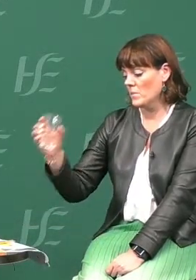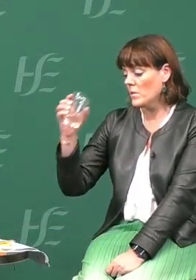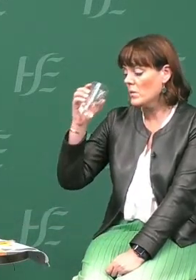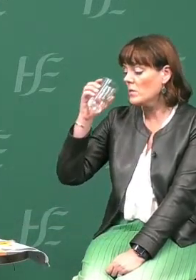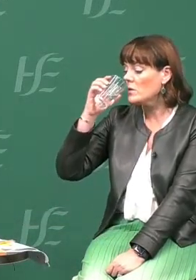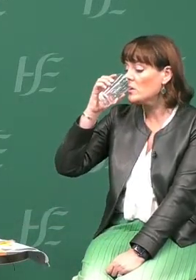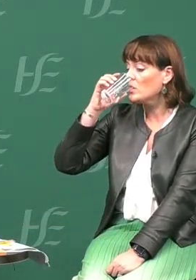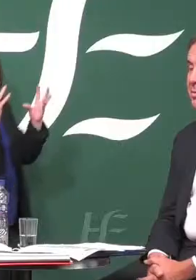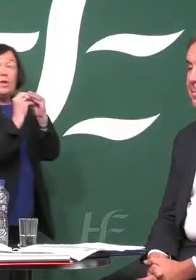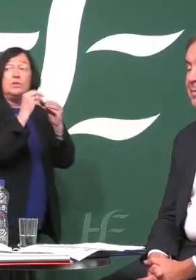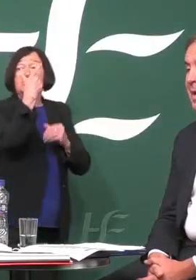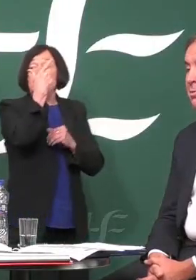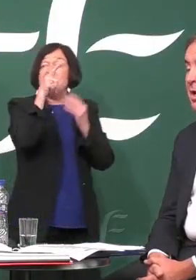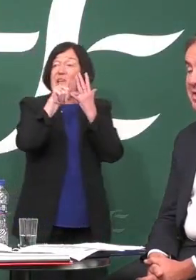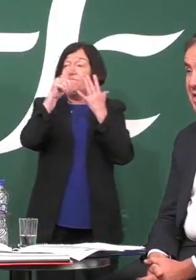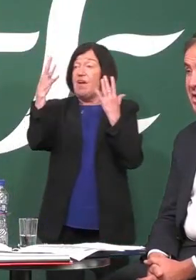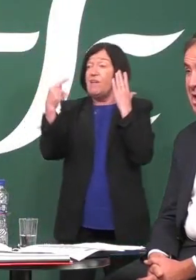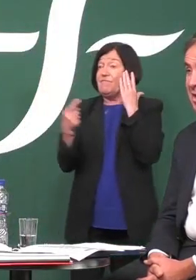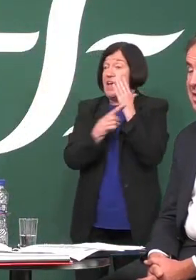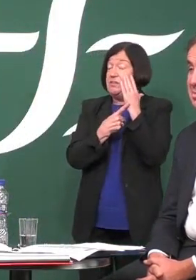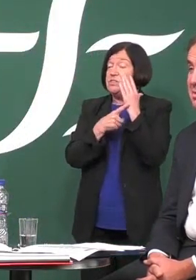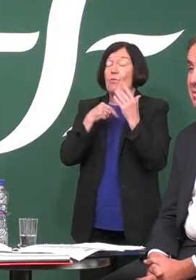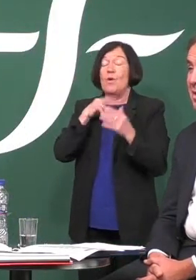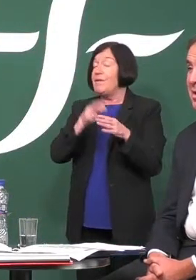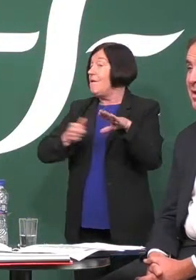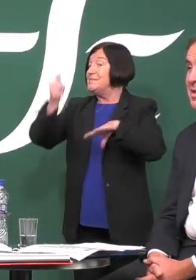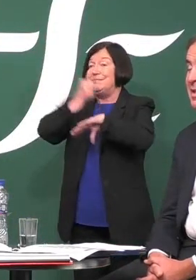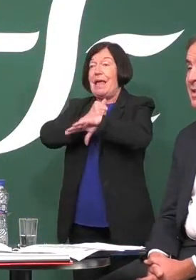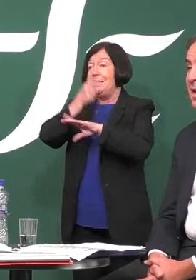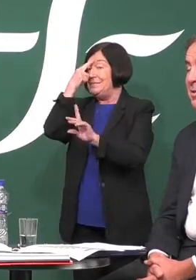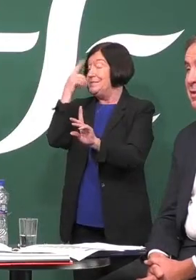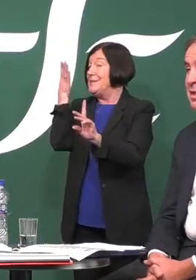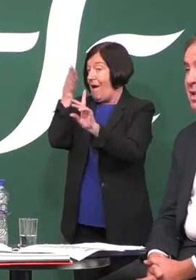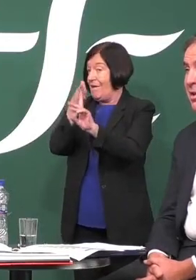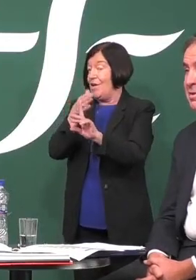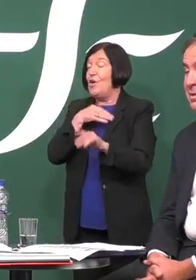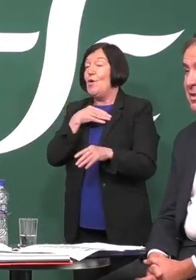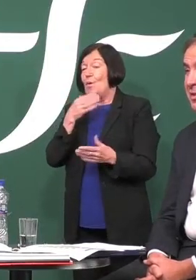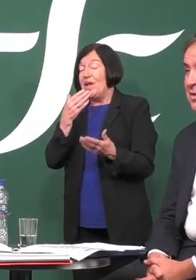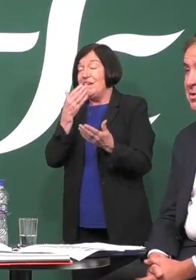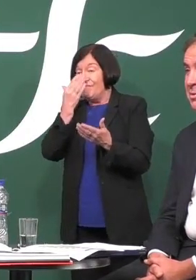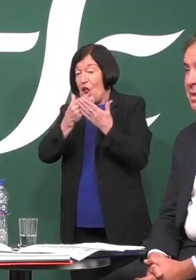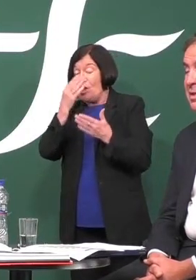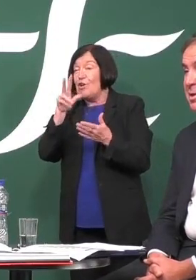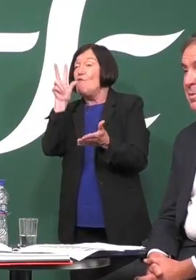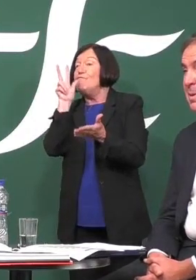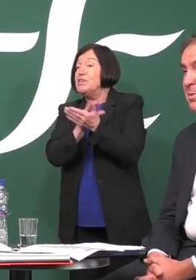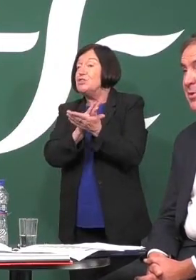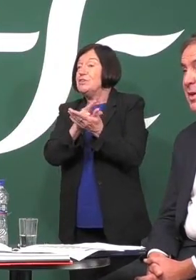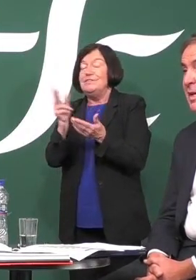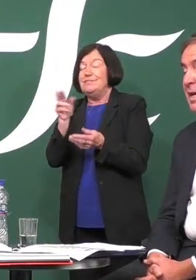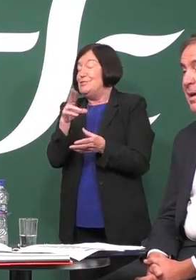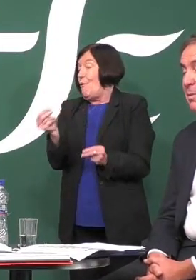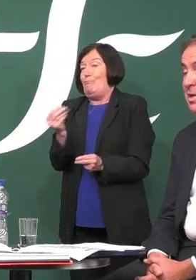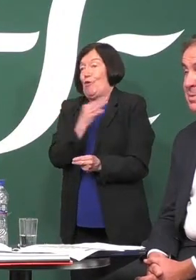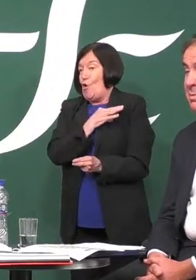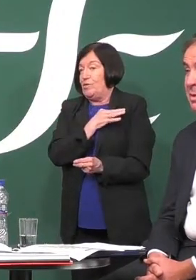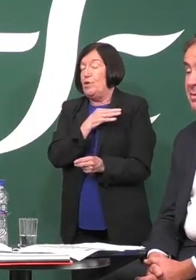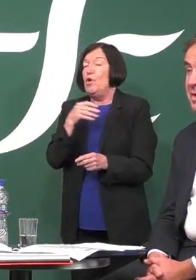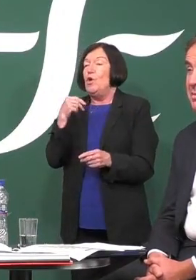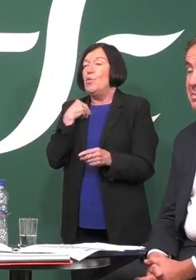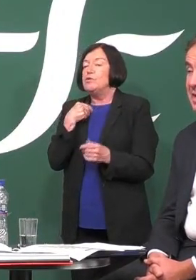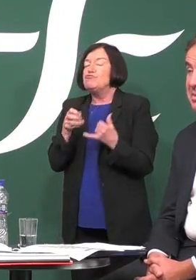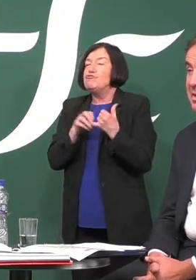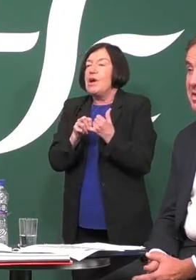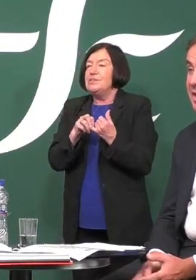75,000 ballpark in that age group. And we're not setting a target. I suppose we've learned that artificial targets around these things don't really serve a purpose. I suppose